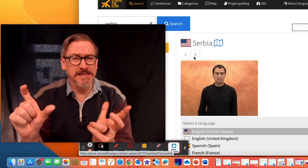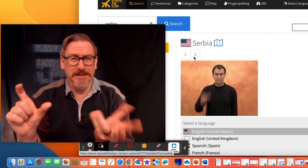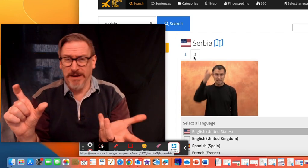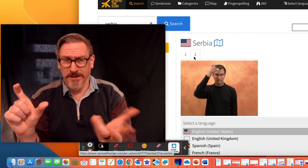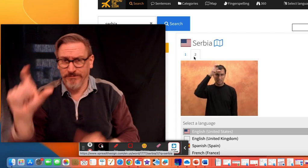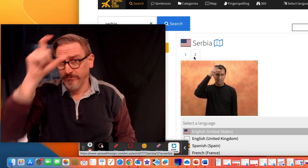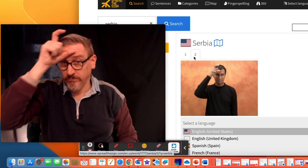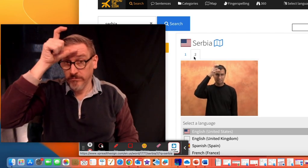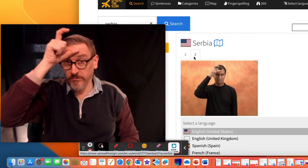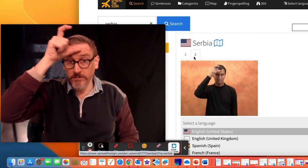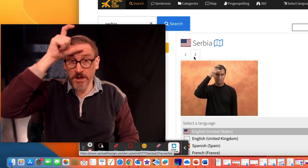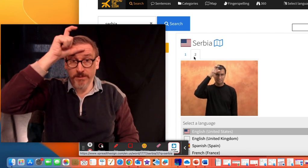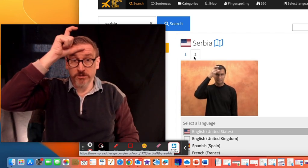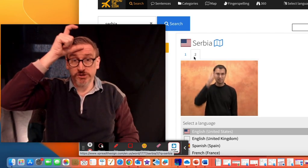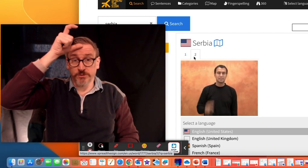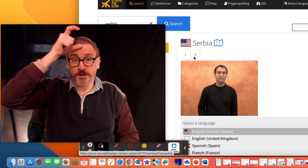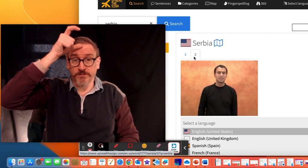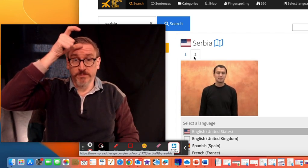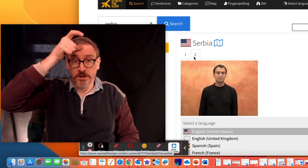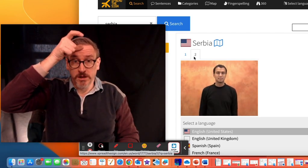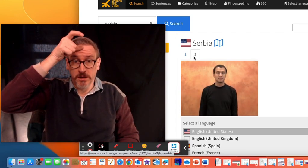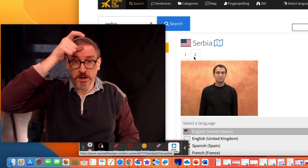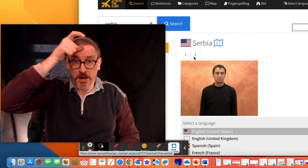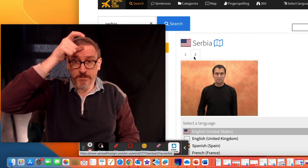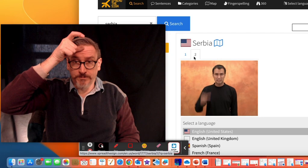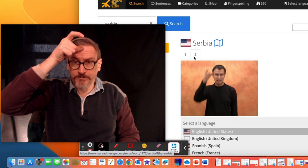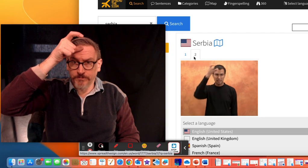slim C, maybe. Up here, Serbia.